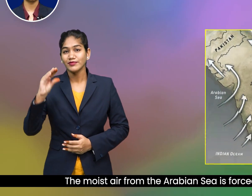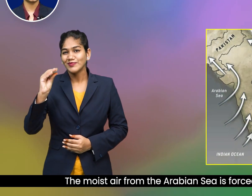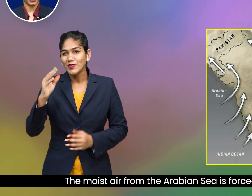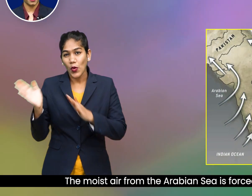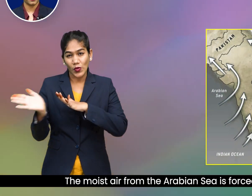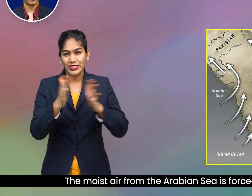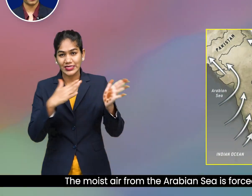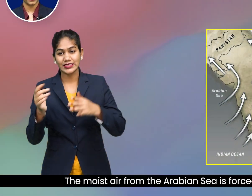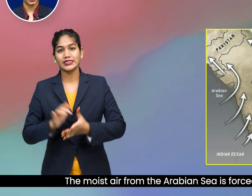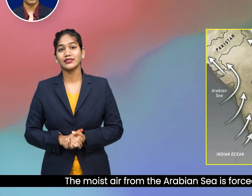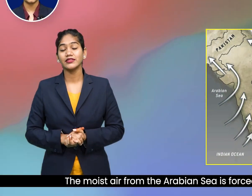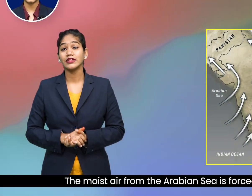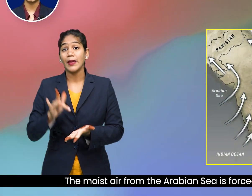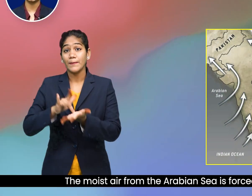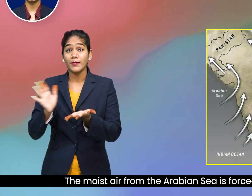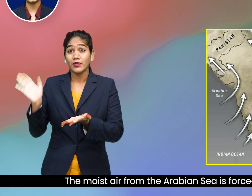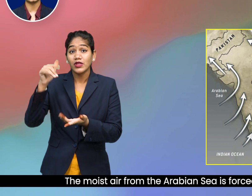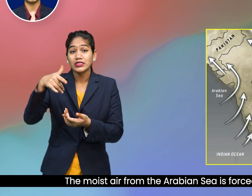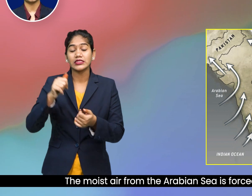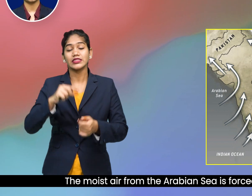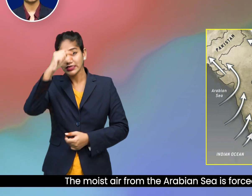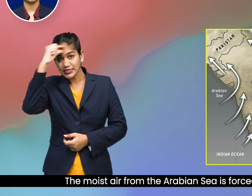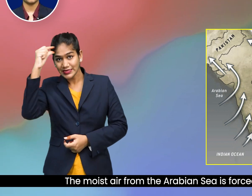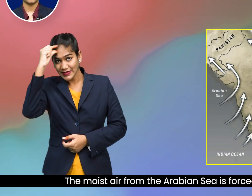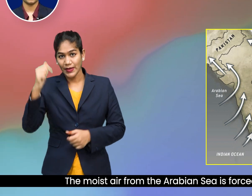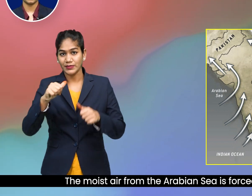The moist air from the Arabian Sea